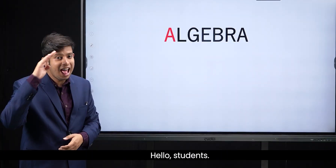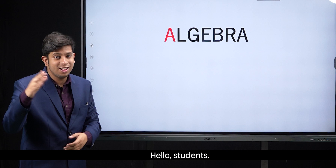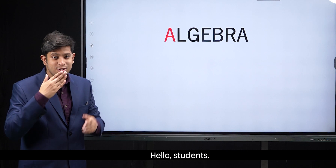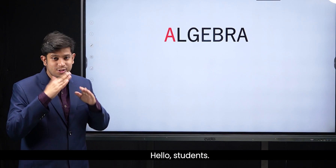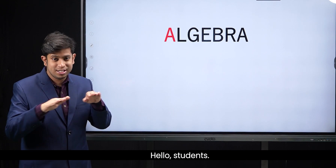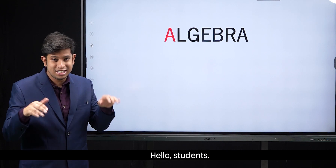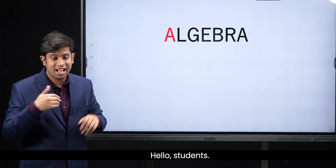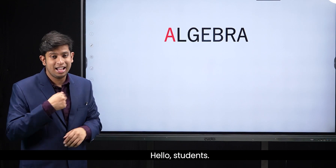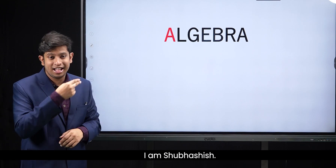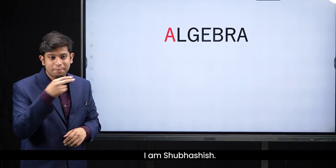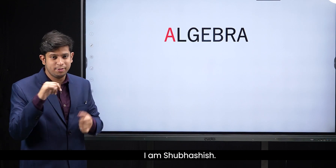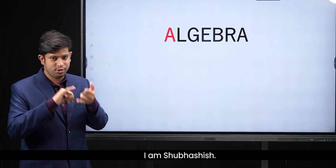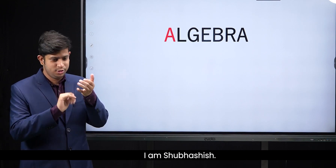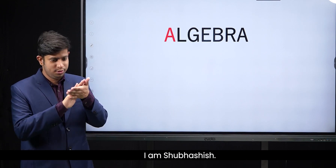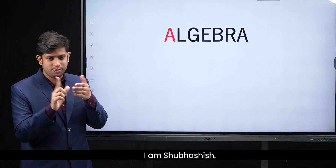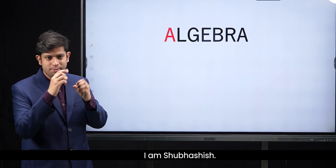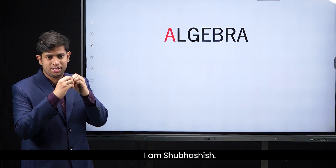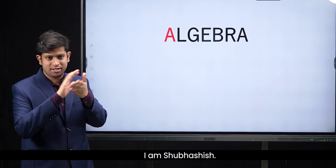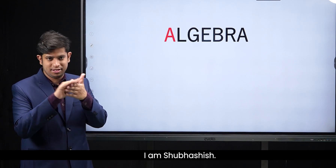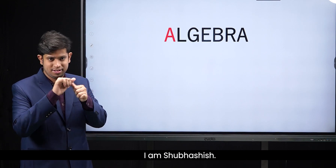Hello students, I am Subhashish.